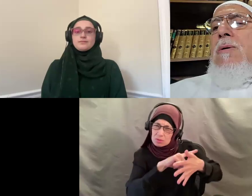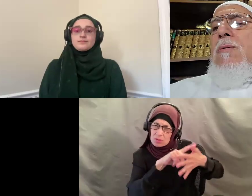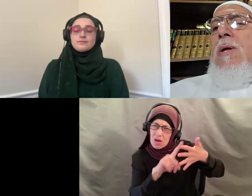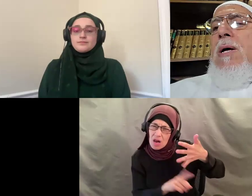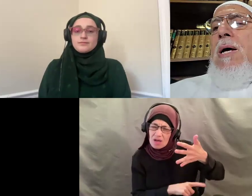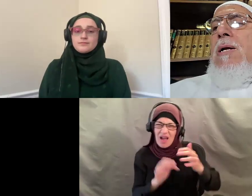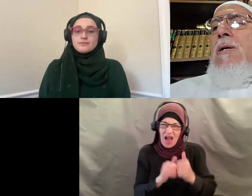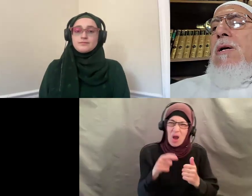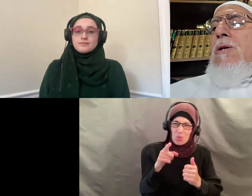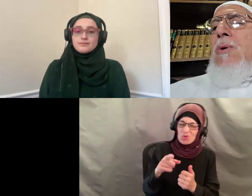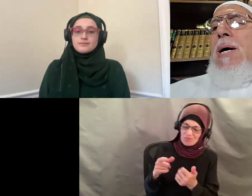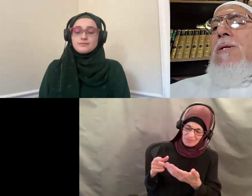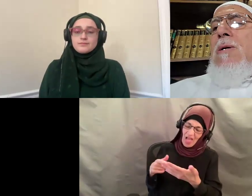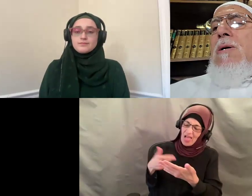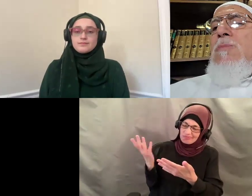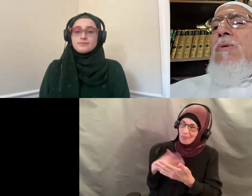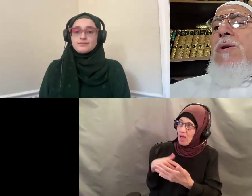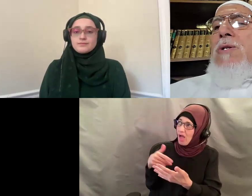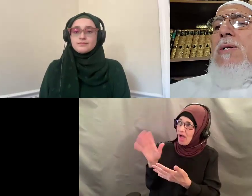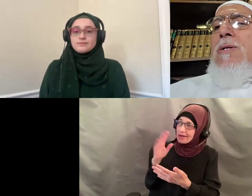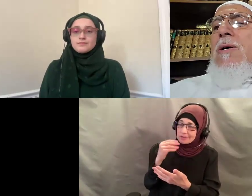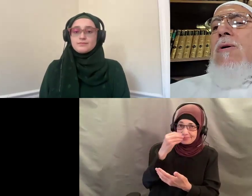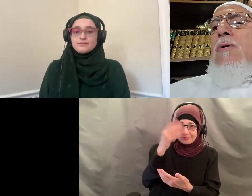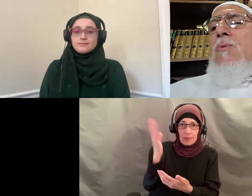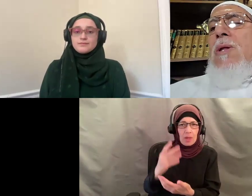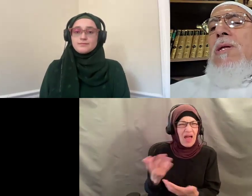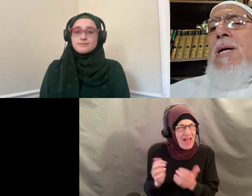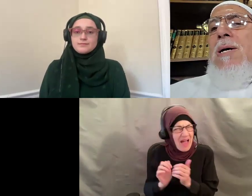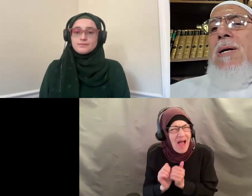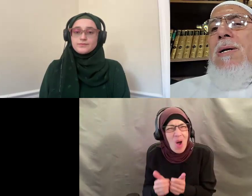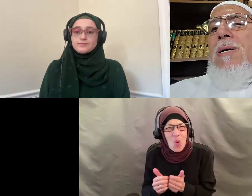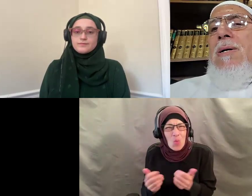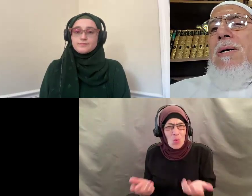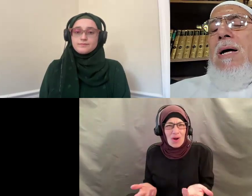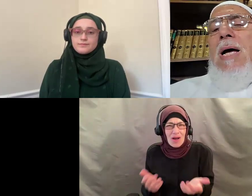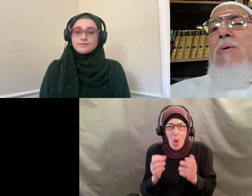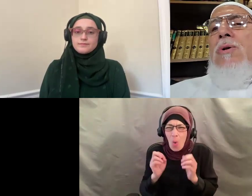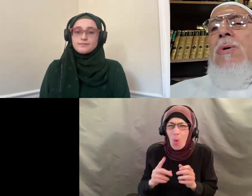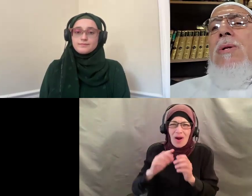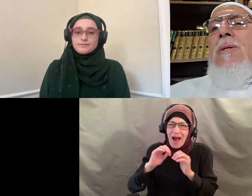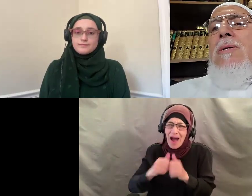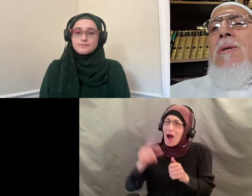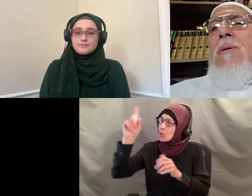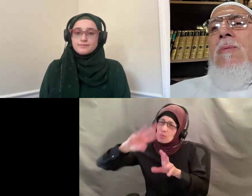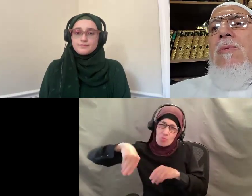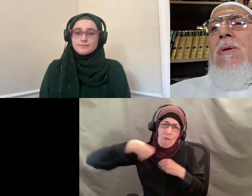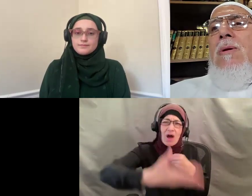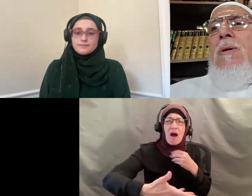provisions, and you answer His provisions with denial? How could you do